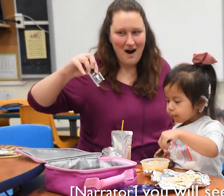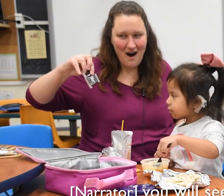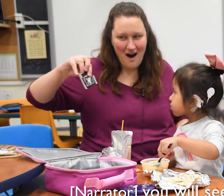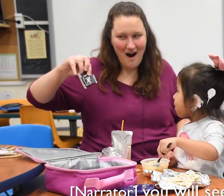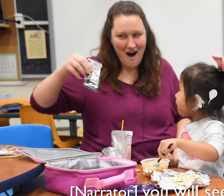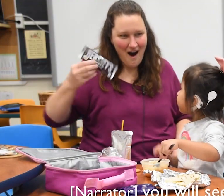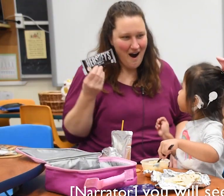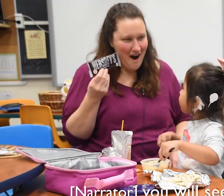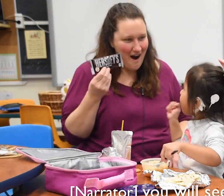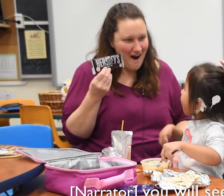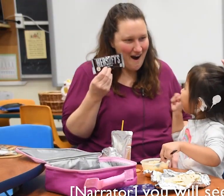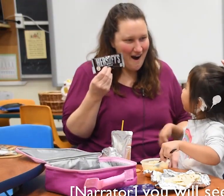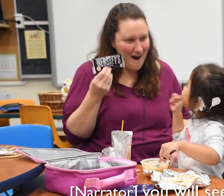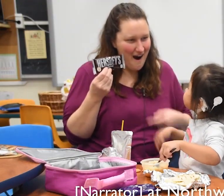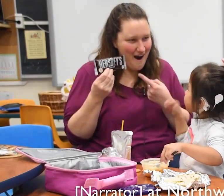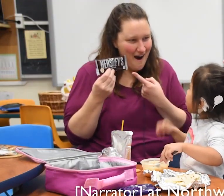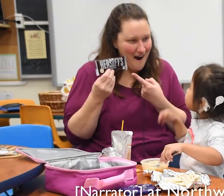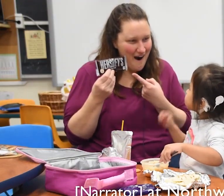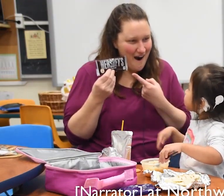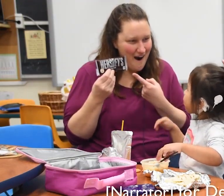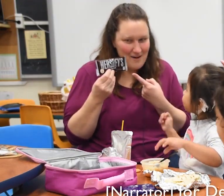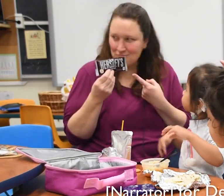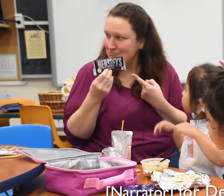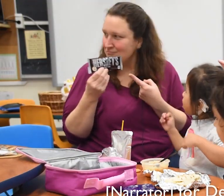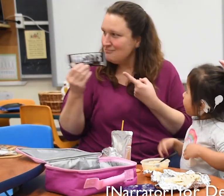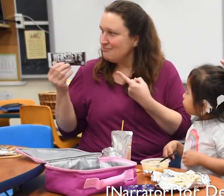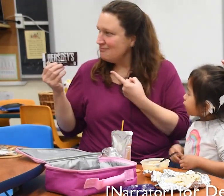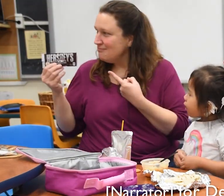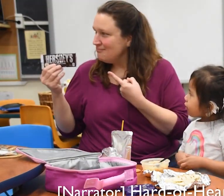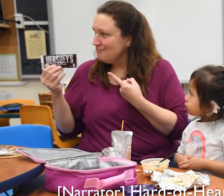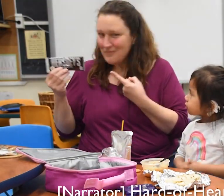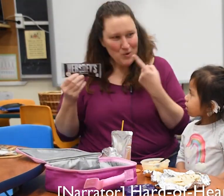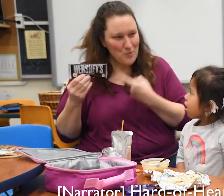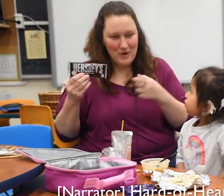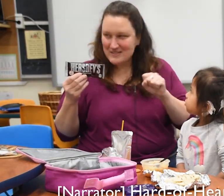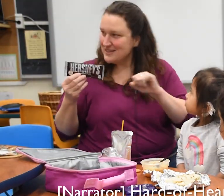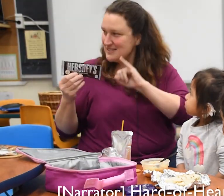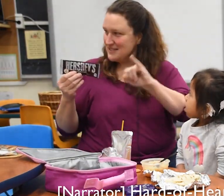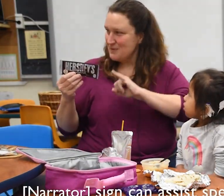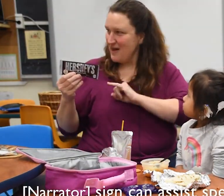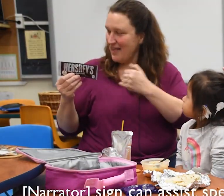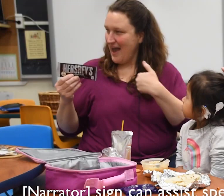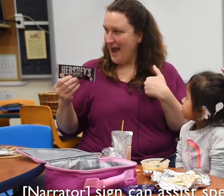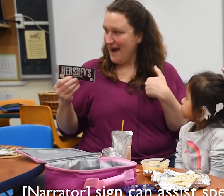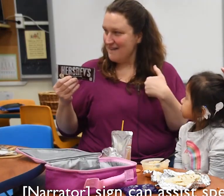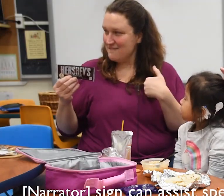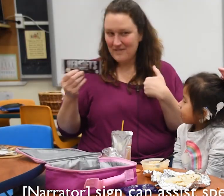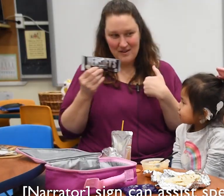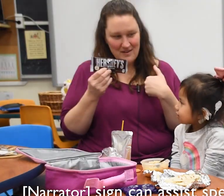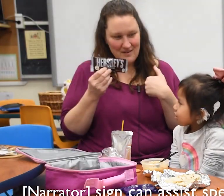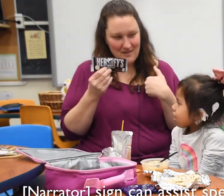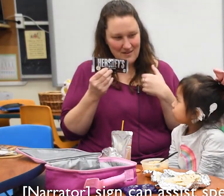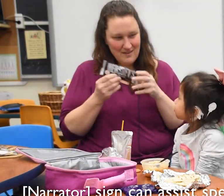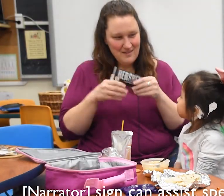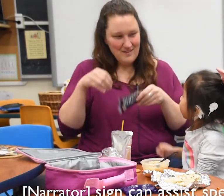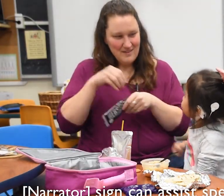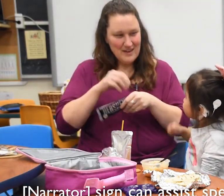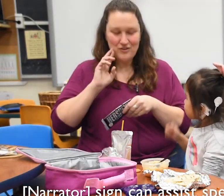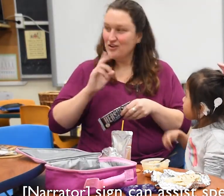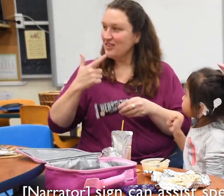you will see how here at Northwest School for Deaf and Hard of Hearing Children, sign can assist speech